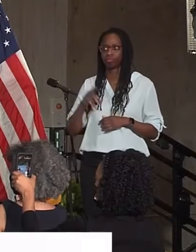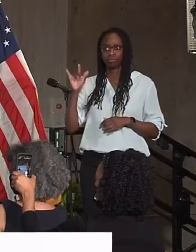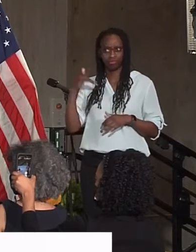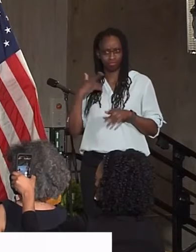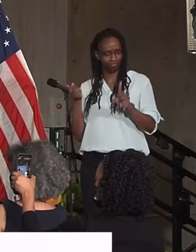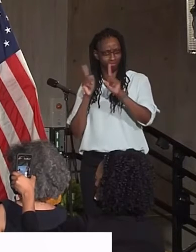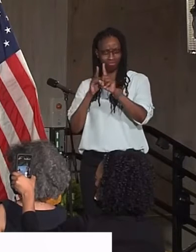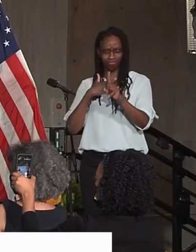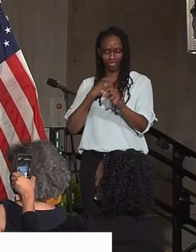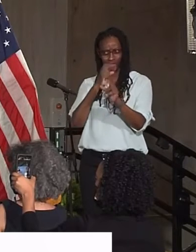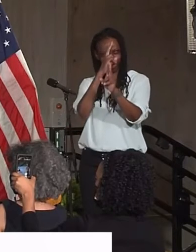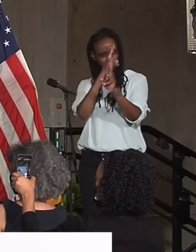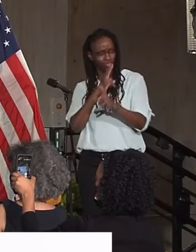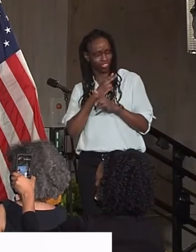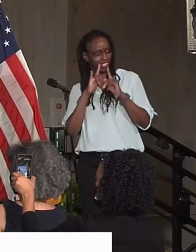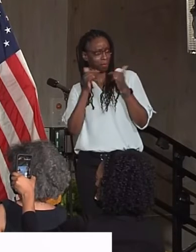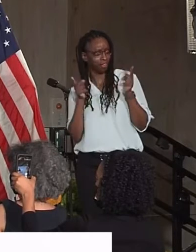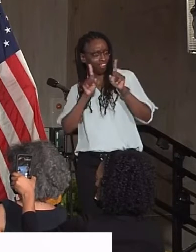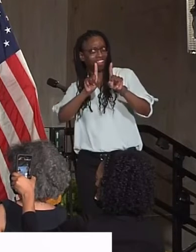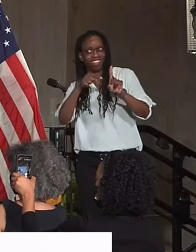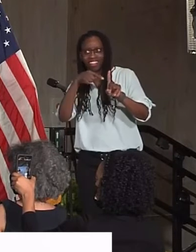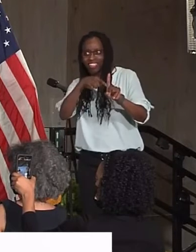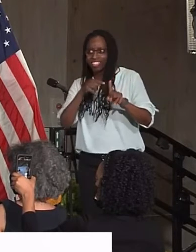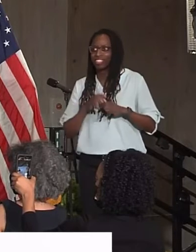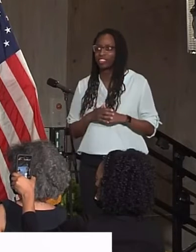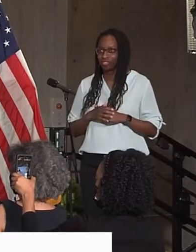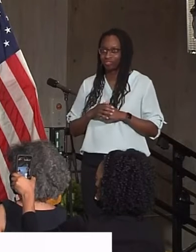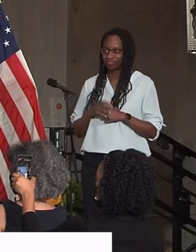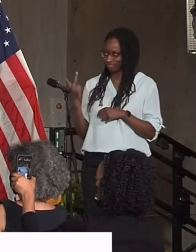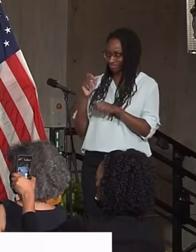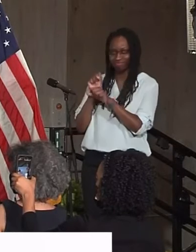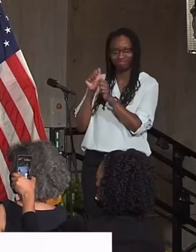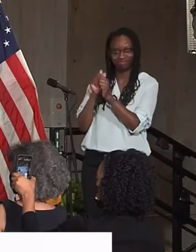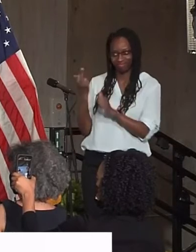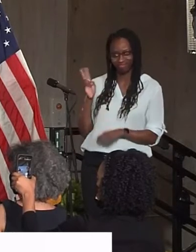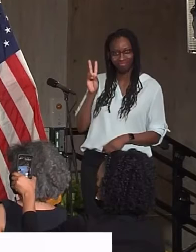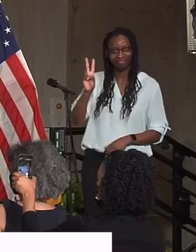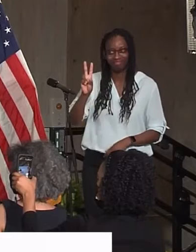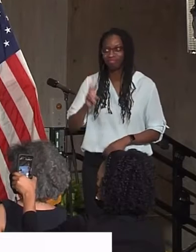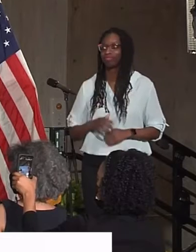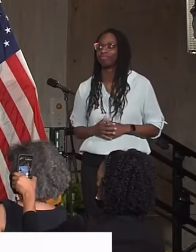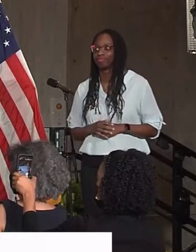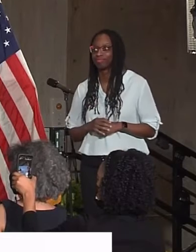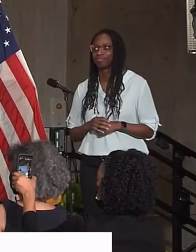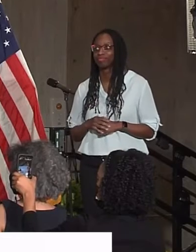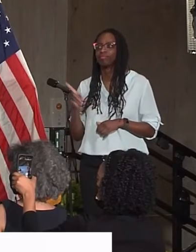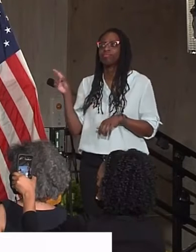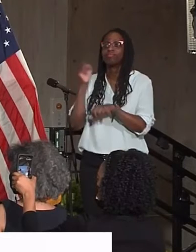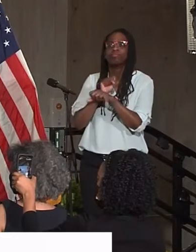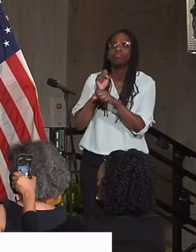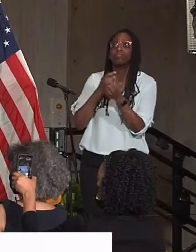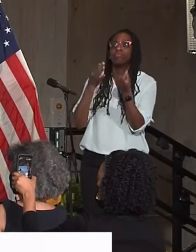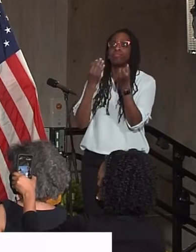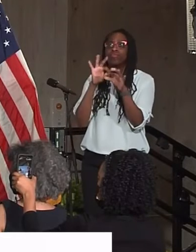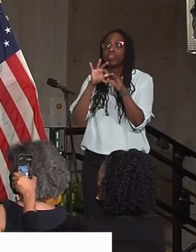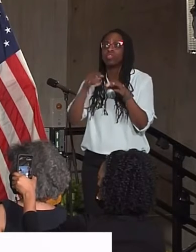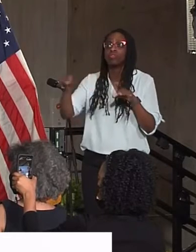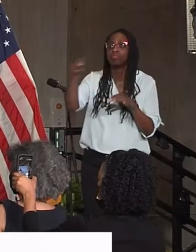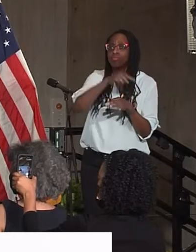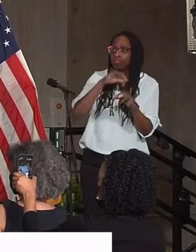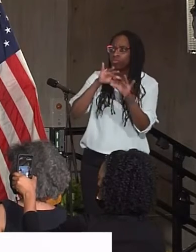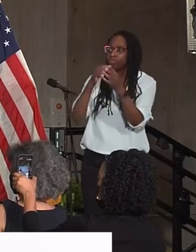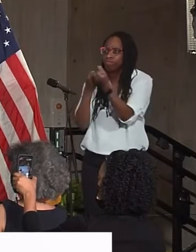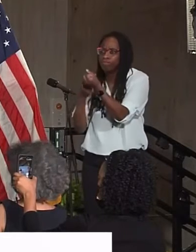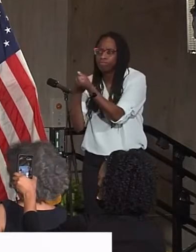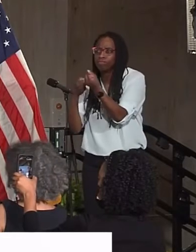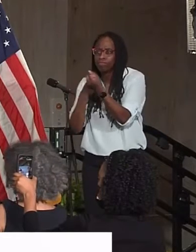her. She has earned the confidence and the trust of her constituents and her peers, culminating in her election as